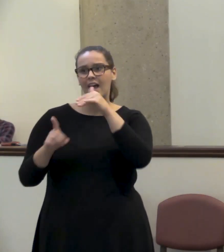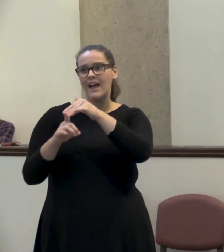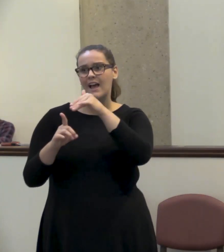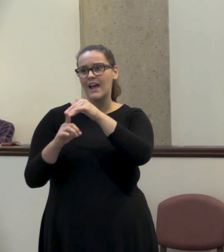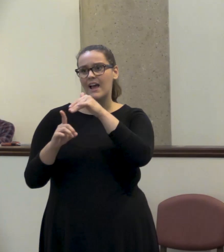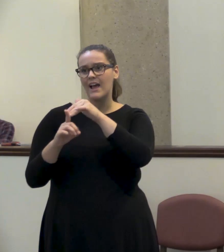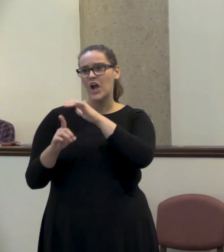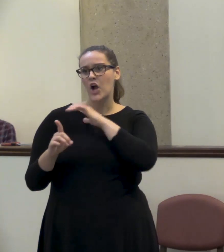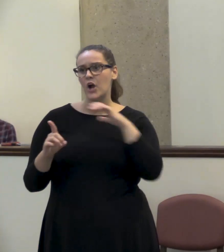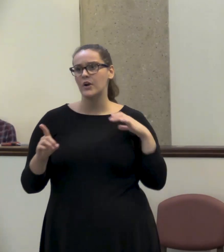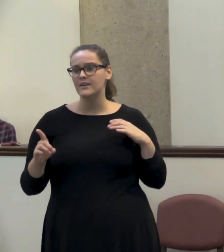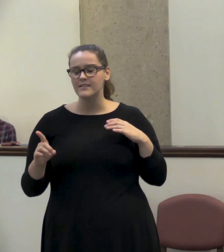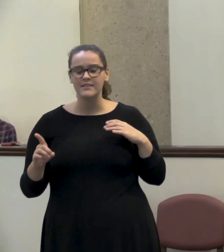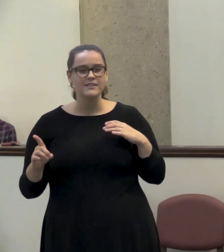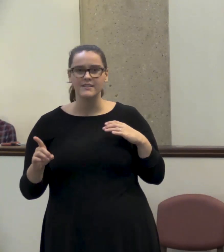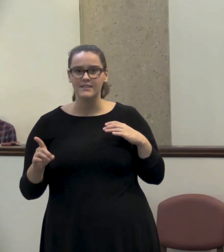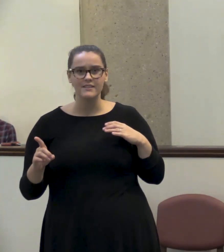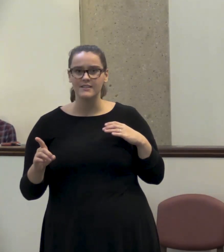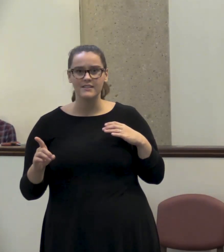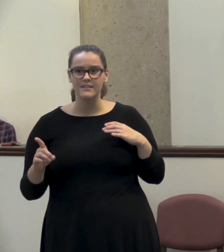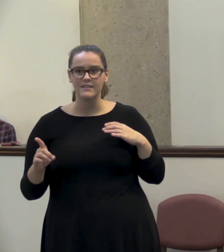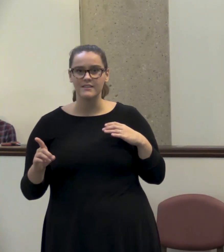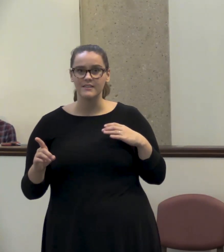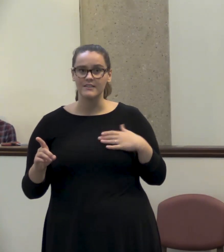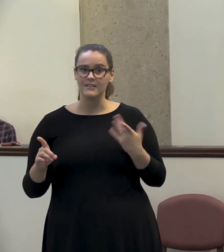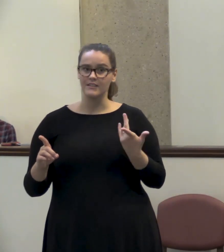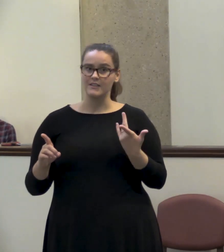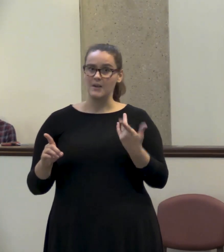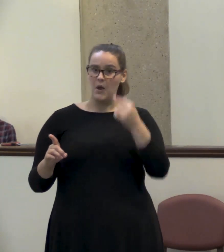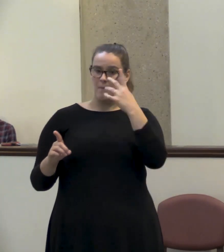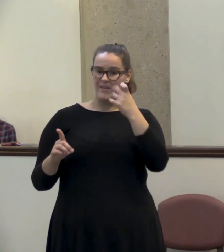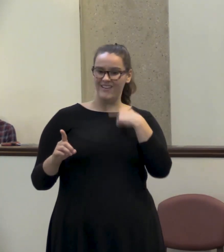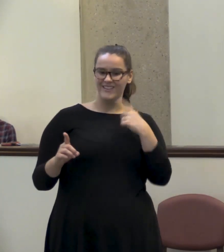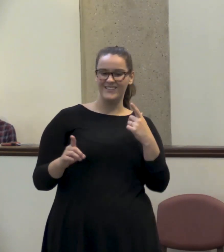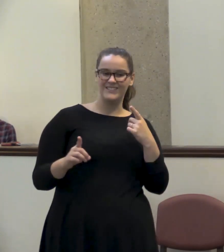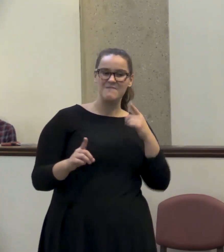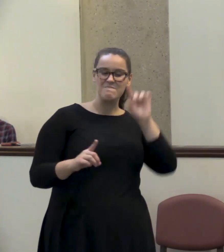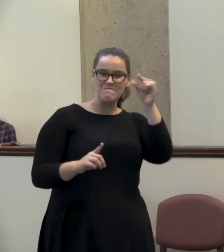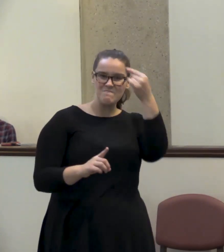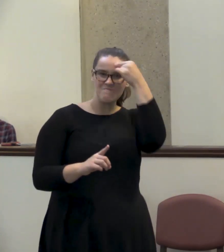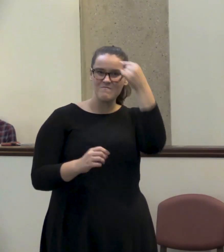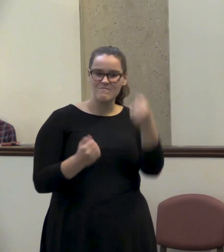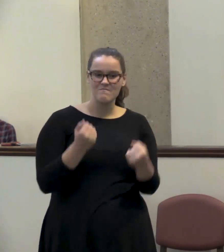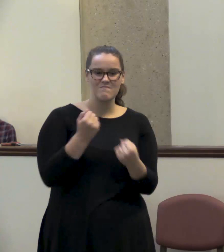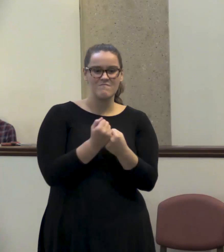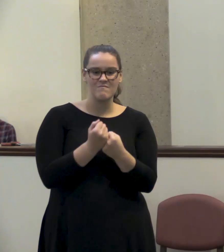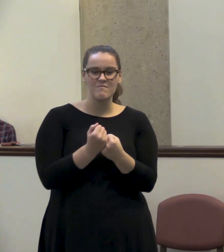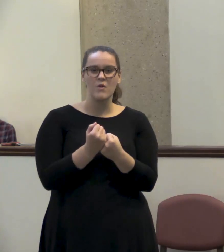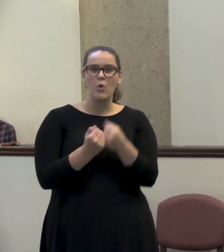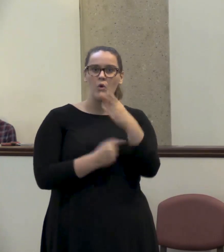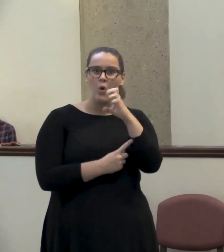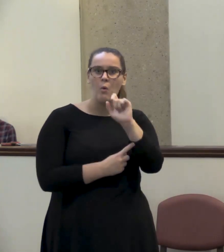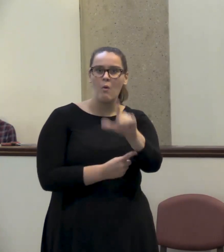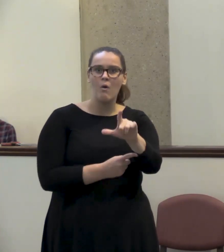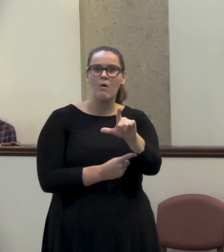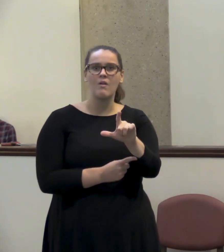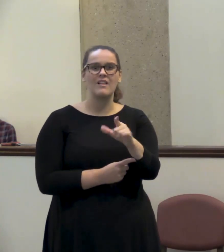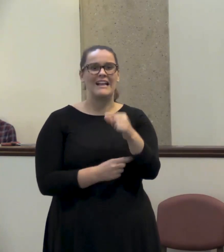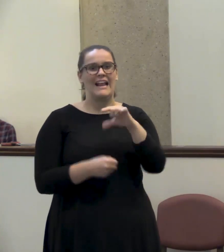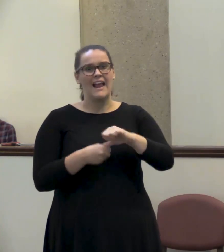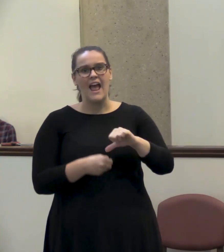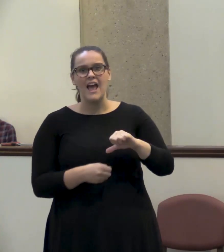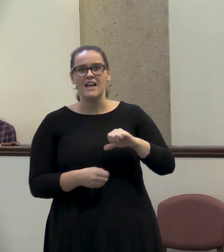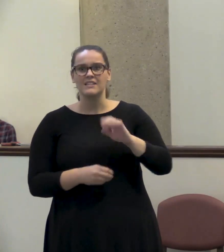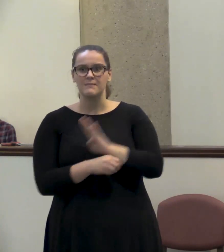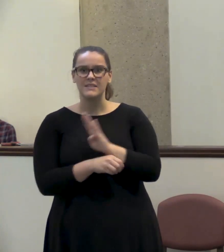Congress, especially with the system rigged in favor of big oil, big coal, Halliburton, the Koch brothers, and the U.S. Chamber